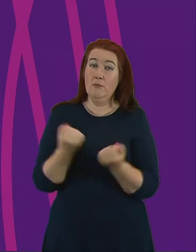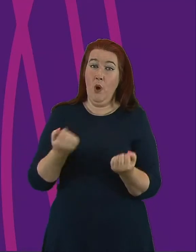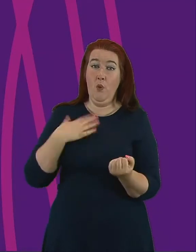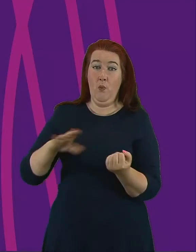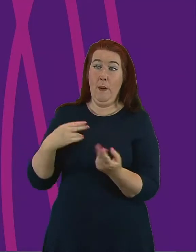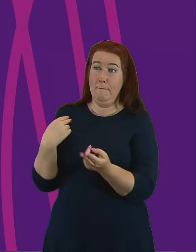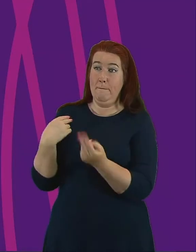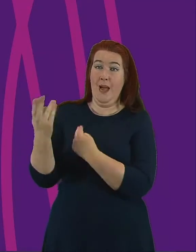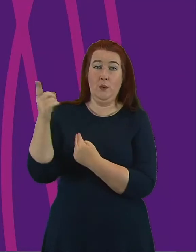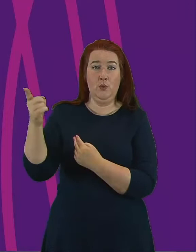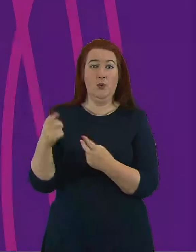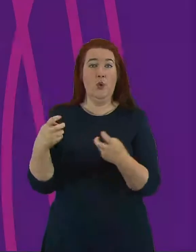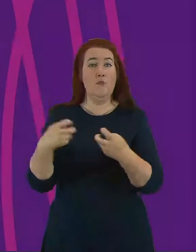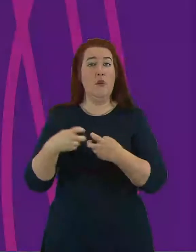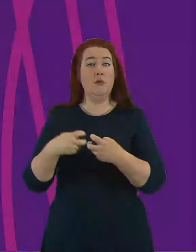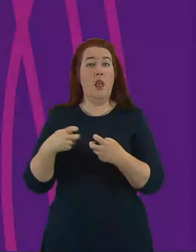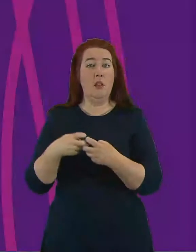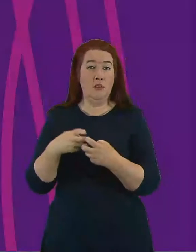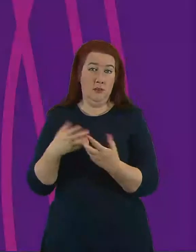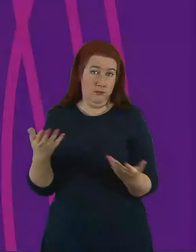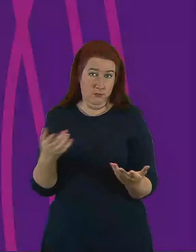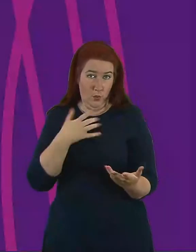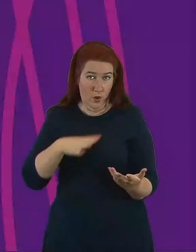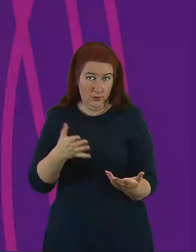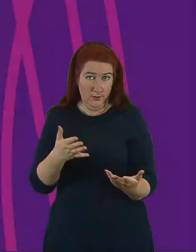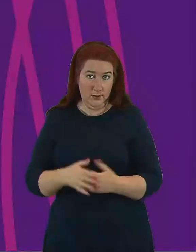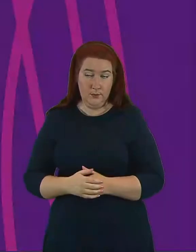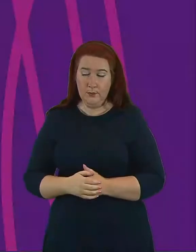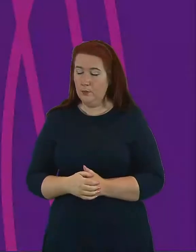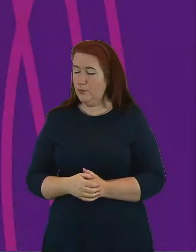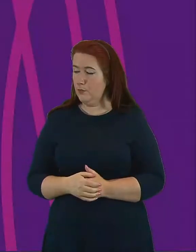first opportunity? Cabinet Secretary.